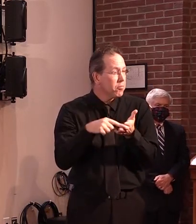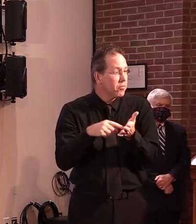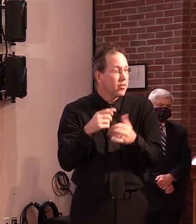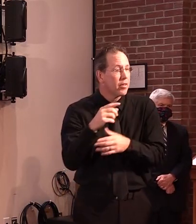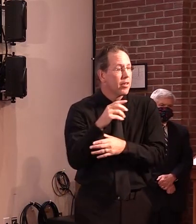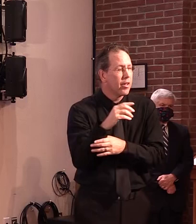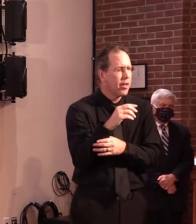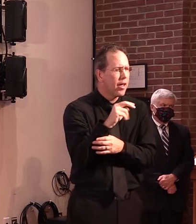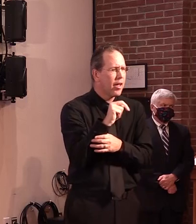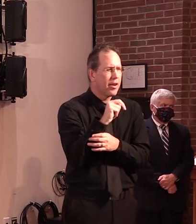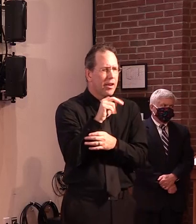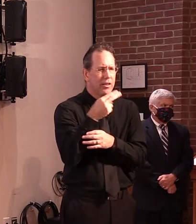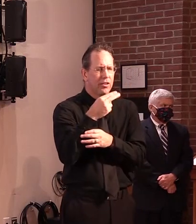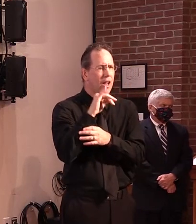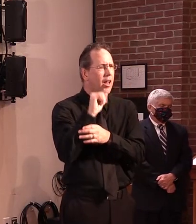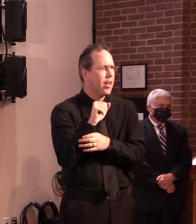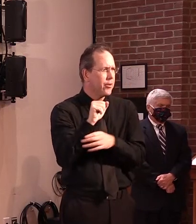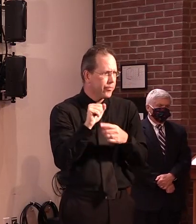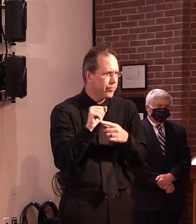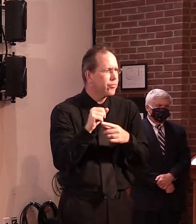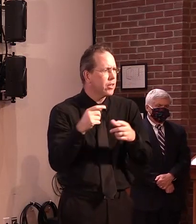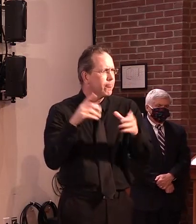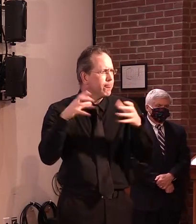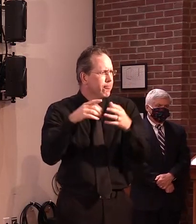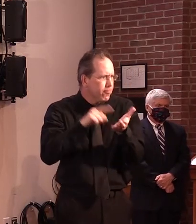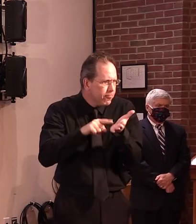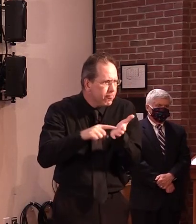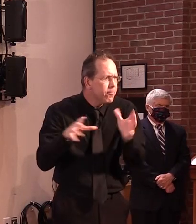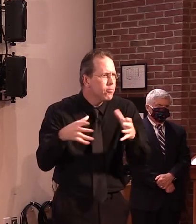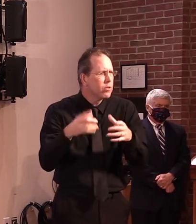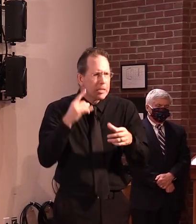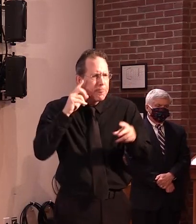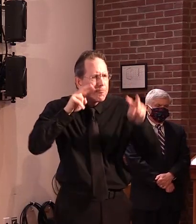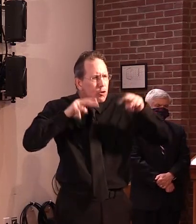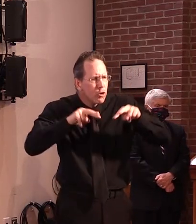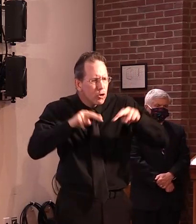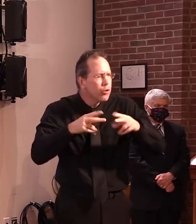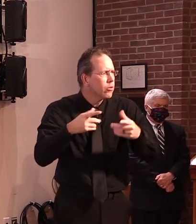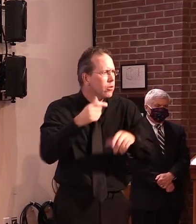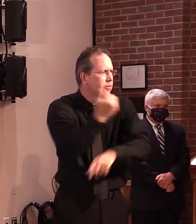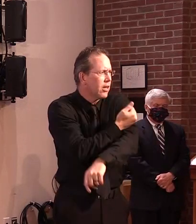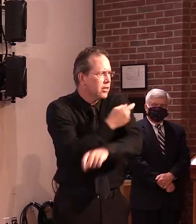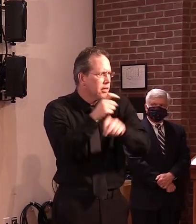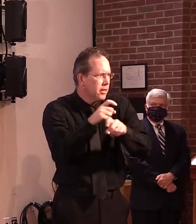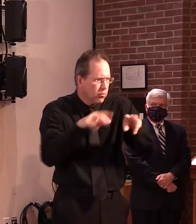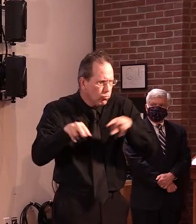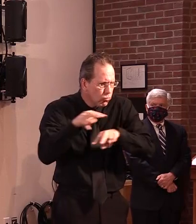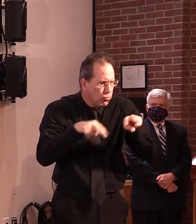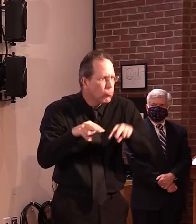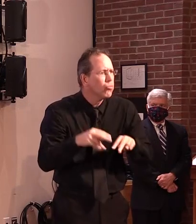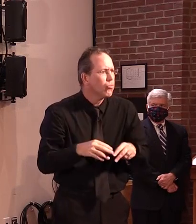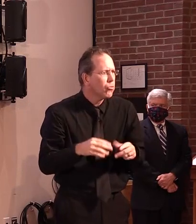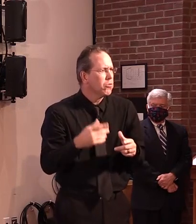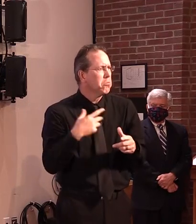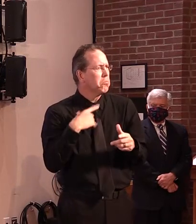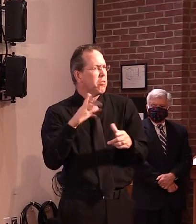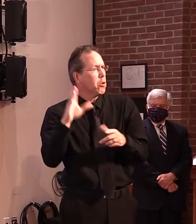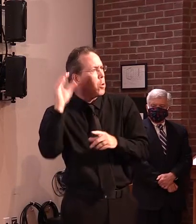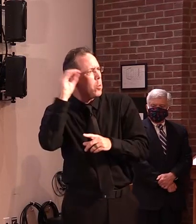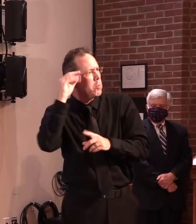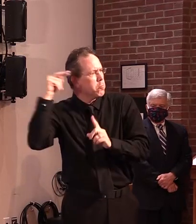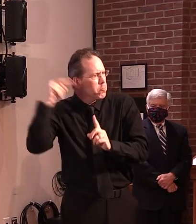not shy about giving our scientific opinions. So I would think that we trust the